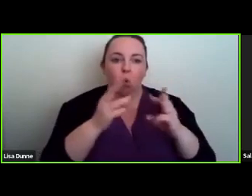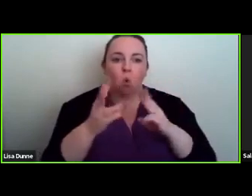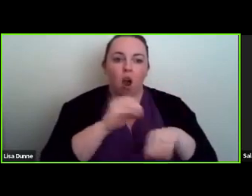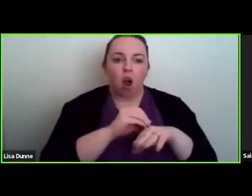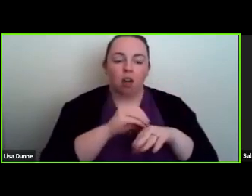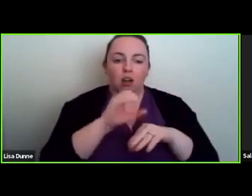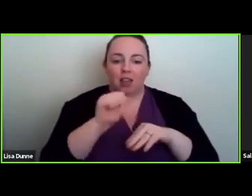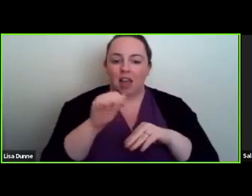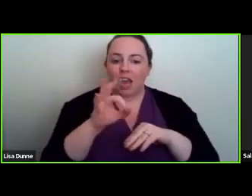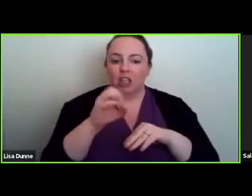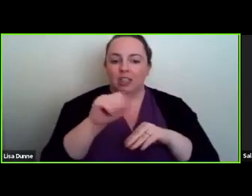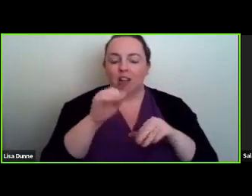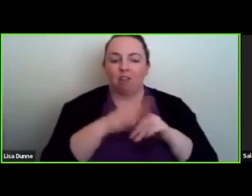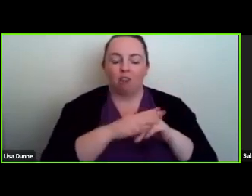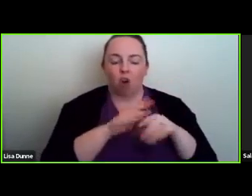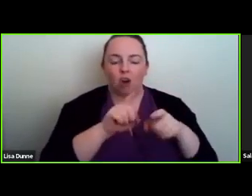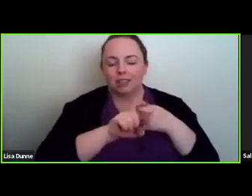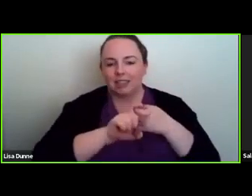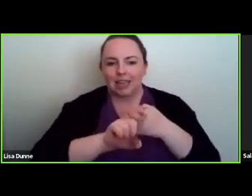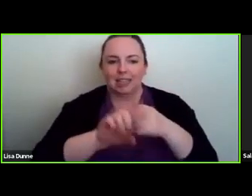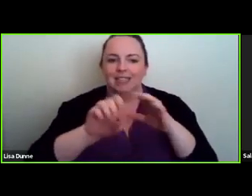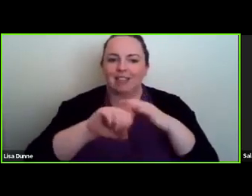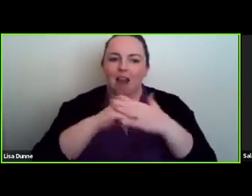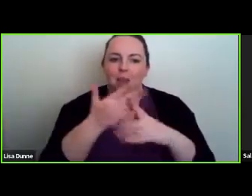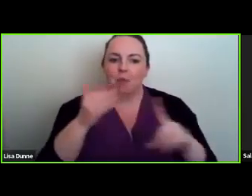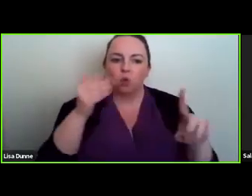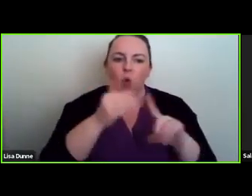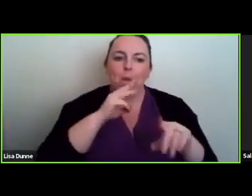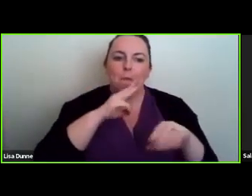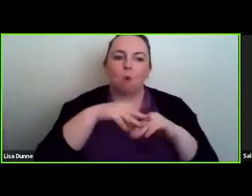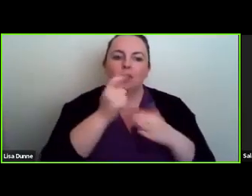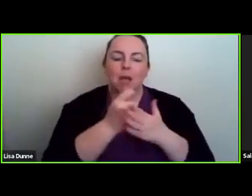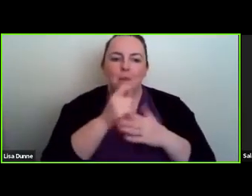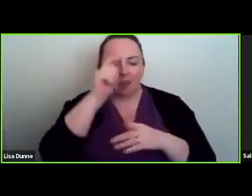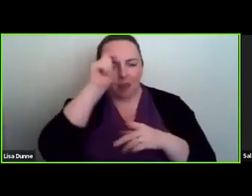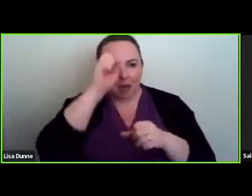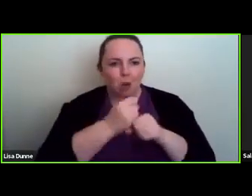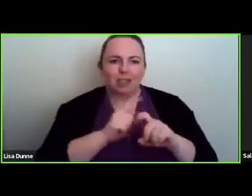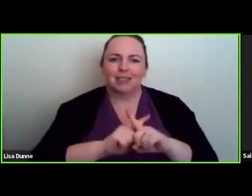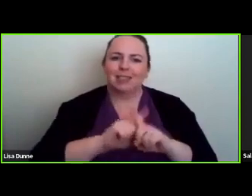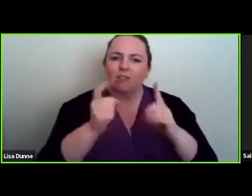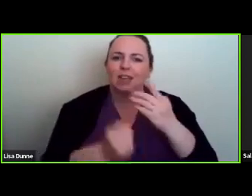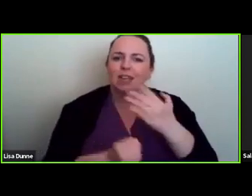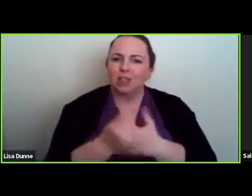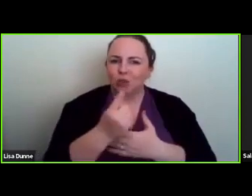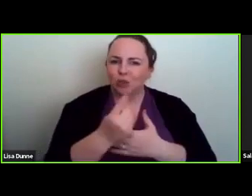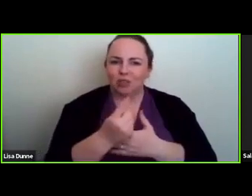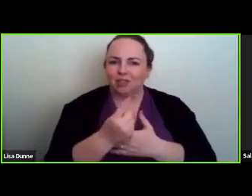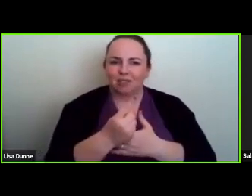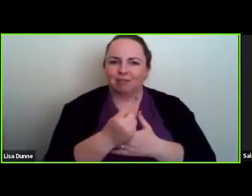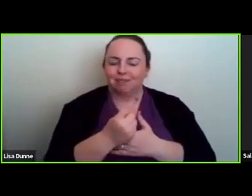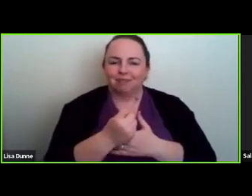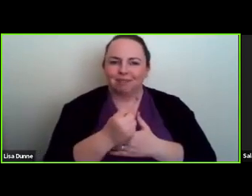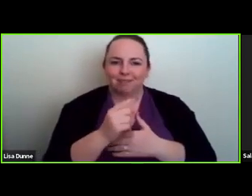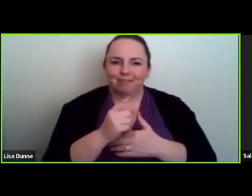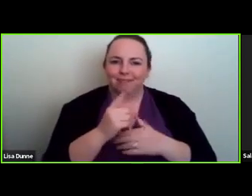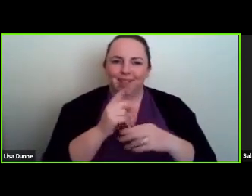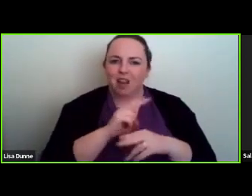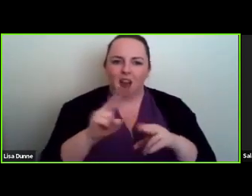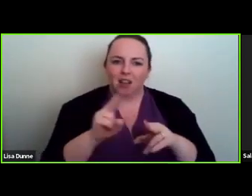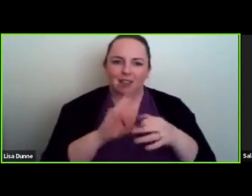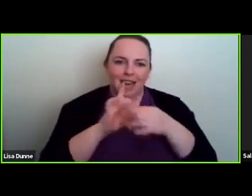on the sustainable development goals. But most of the time, you're looking at these issues as they are issues which are very far away from us, that they are issues of